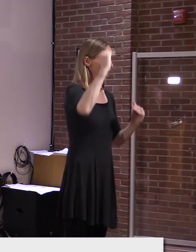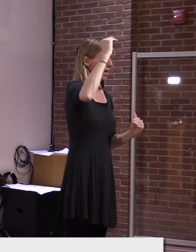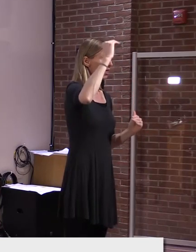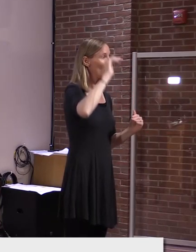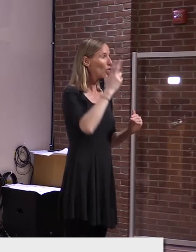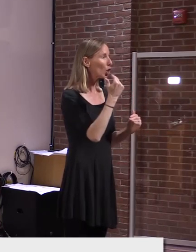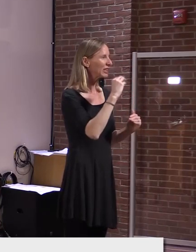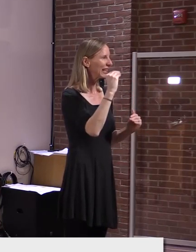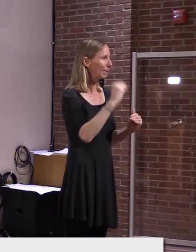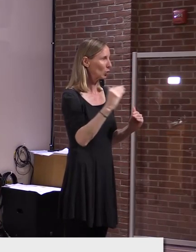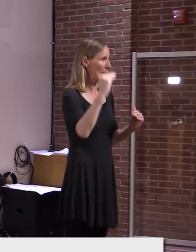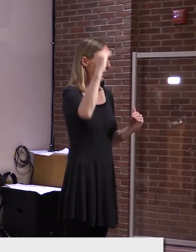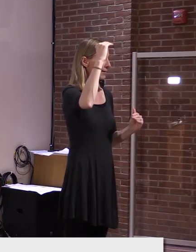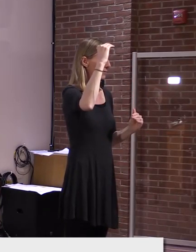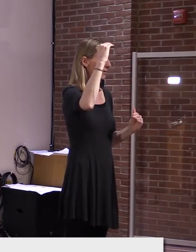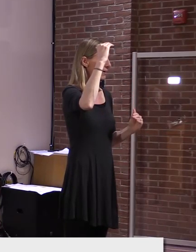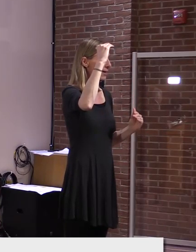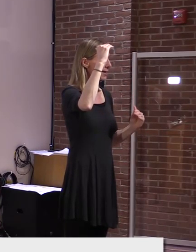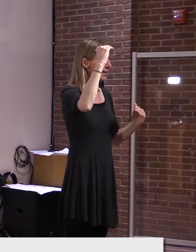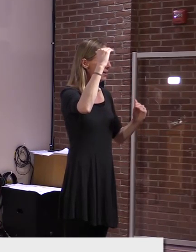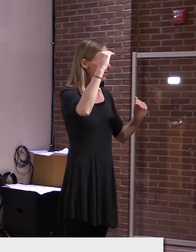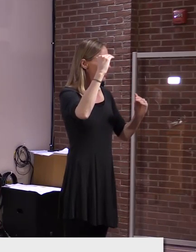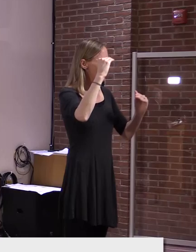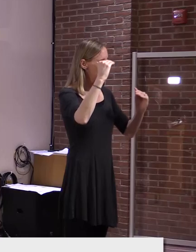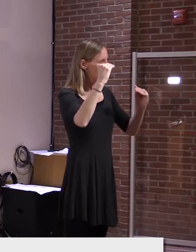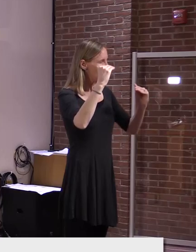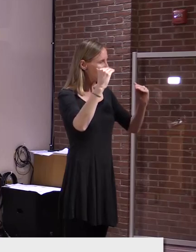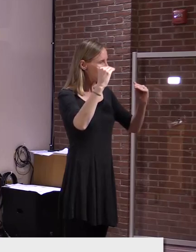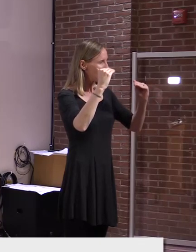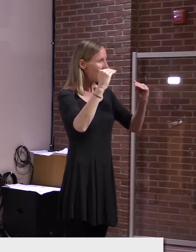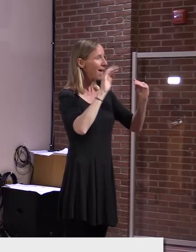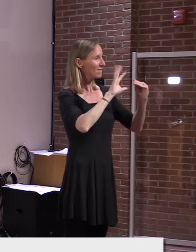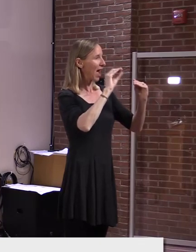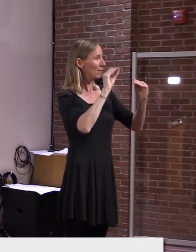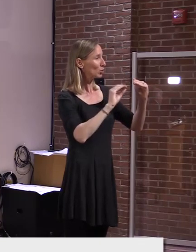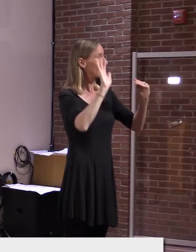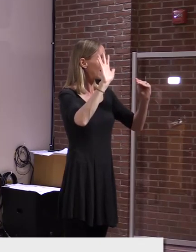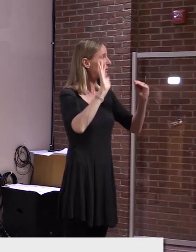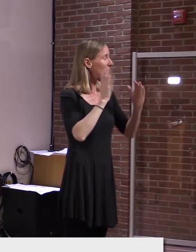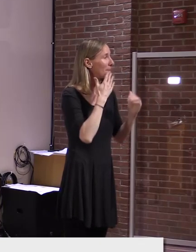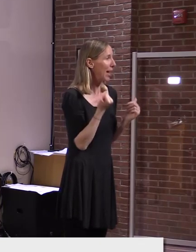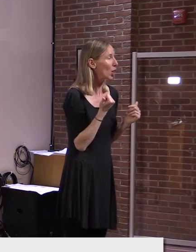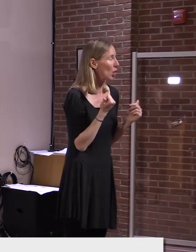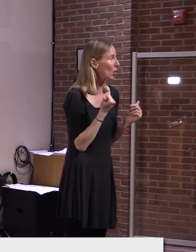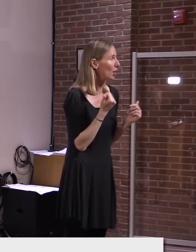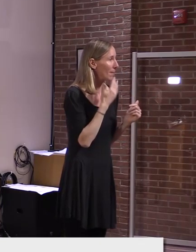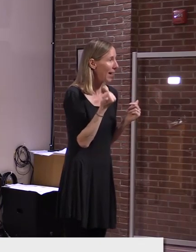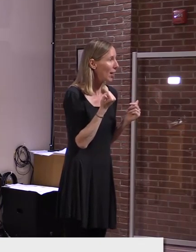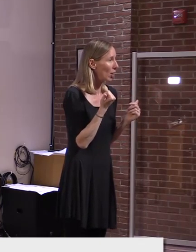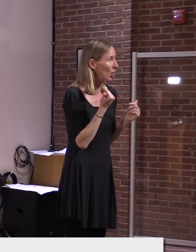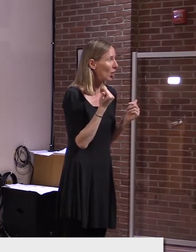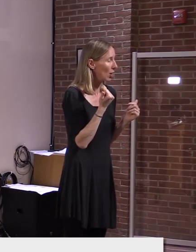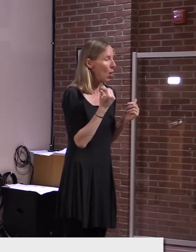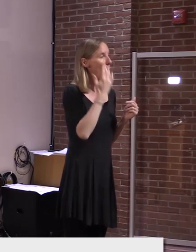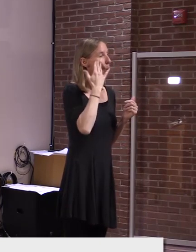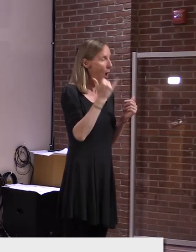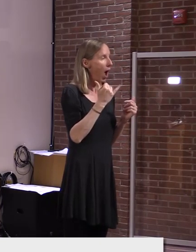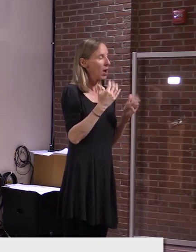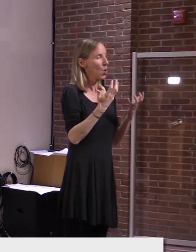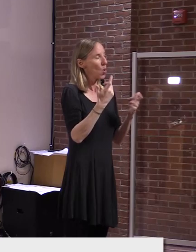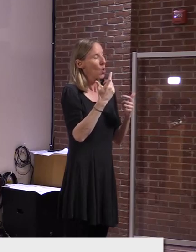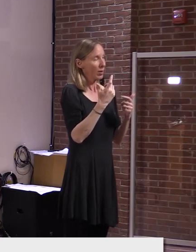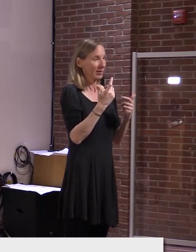over 13%. We have driven that number down quite substantially, mostly through large help